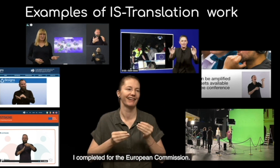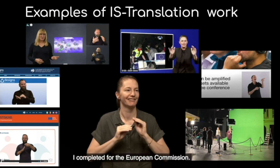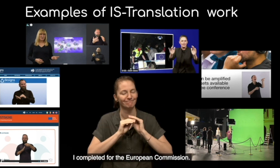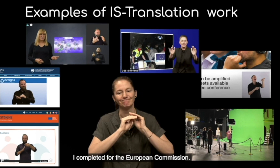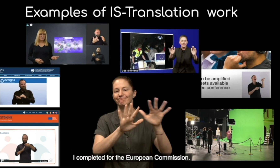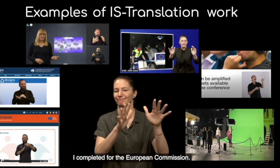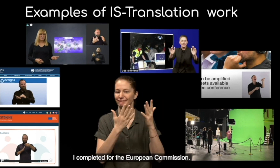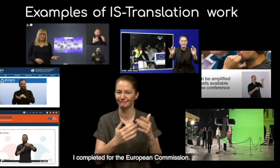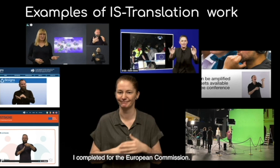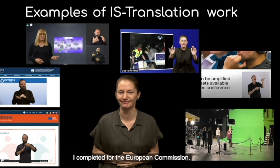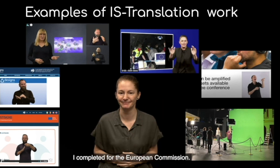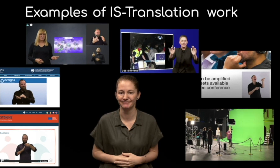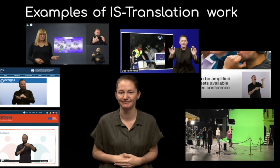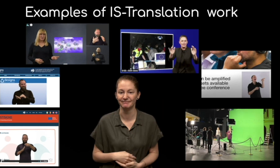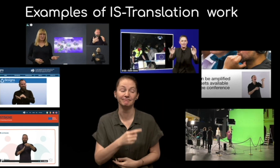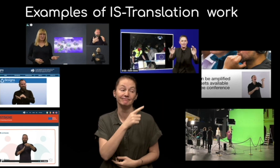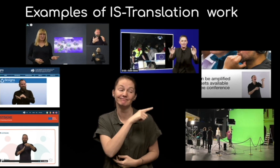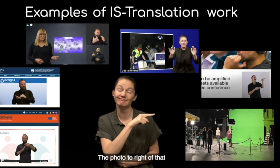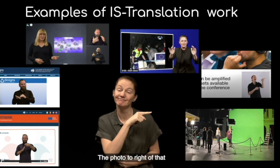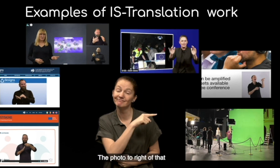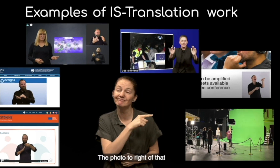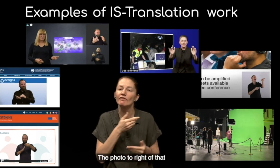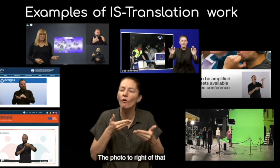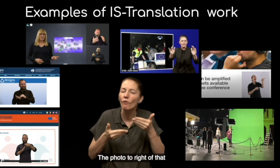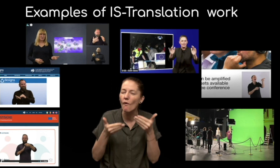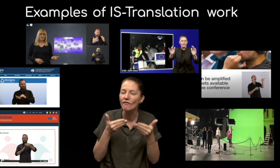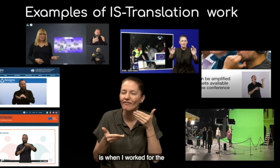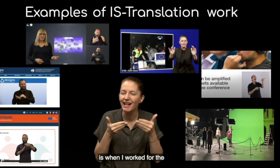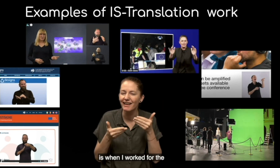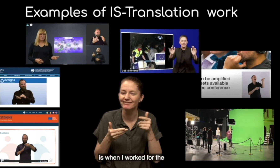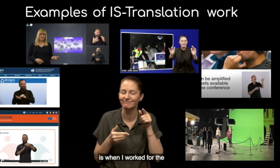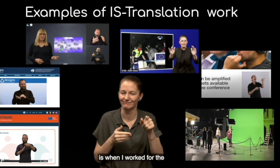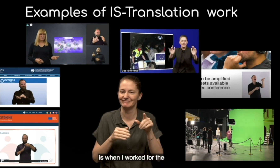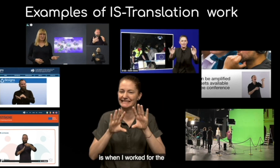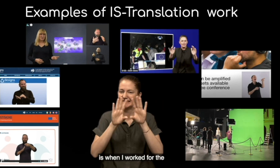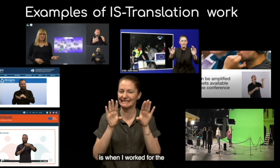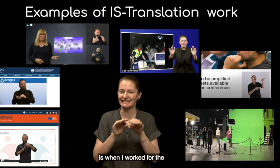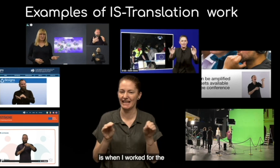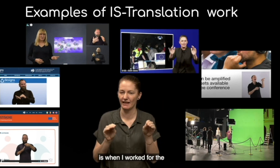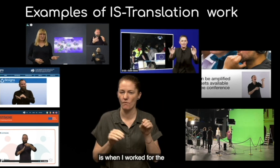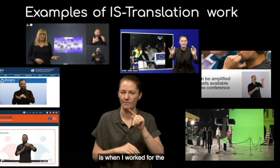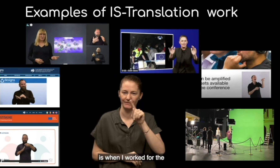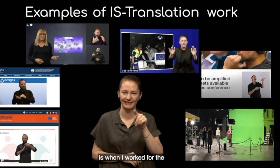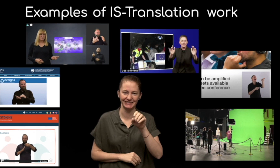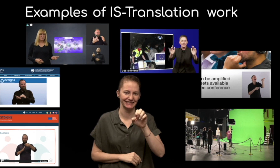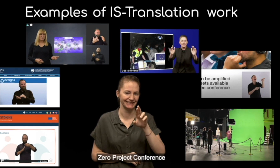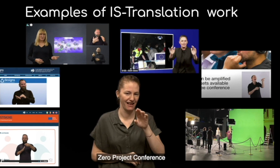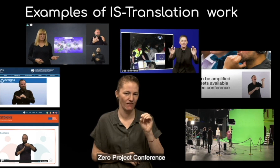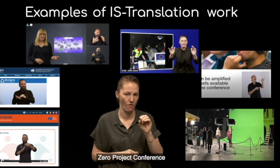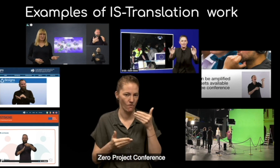The photo to the right of that is when I worked for the Zero Project Conference, which took place in Vienna.